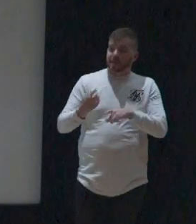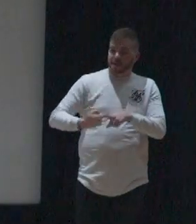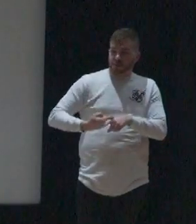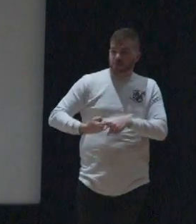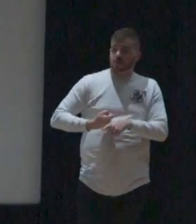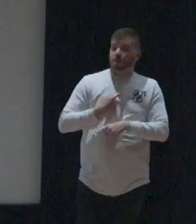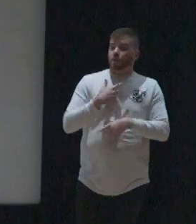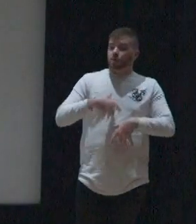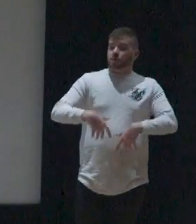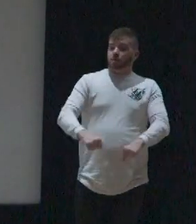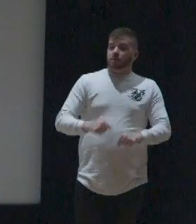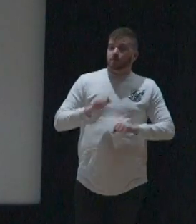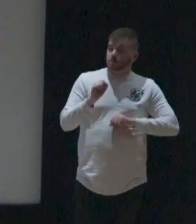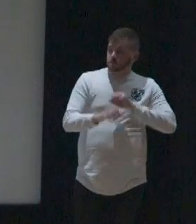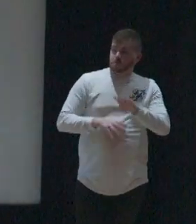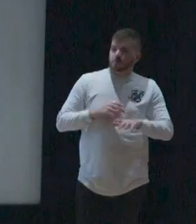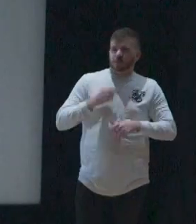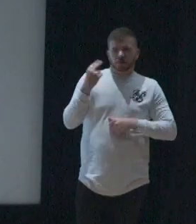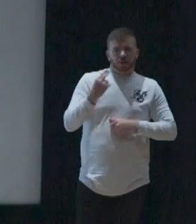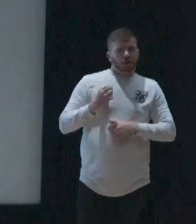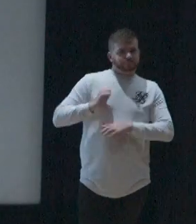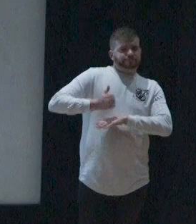start by telling you a little bit about the design pillars for the game.